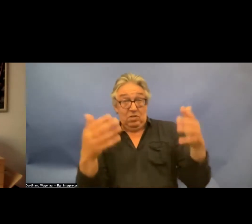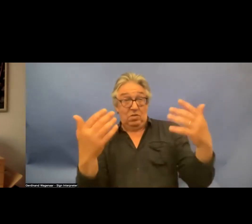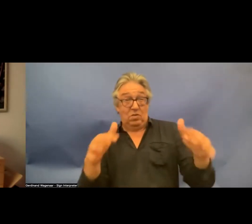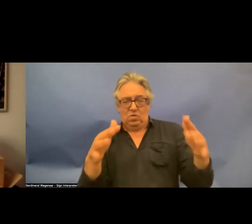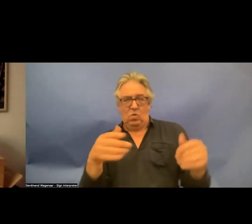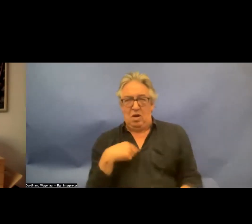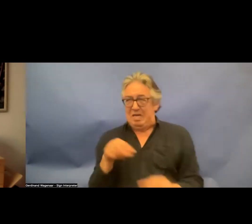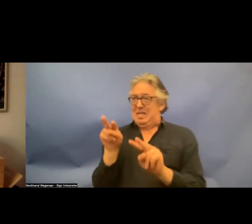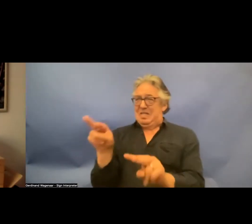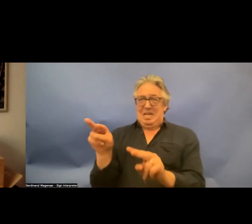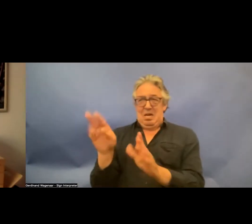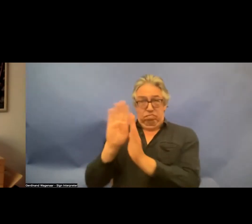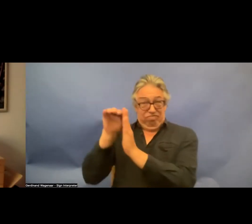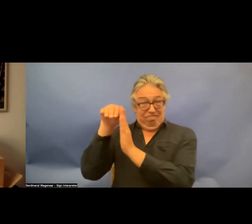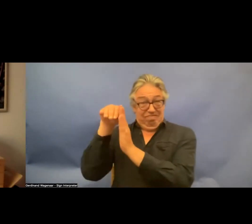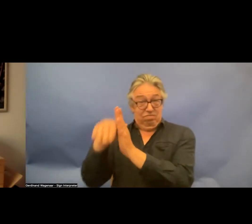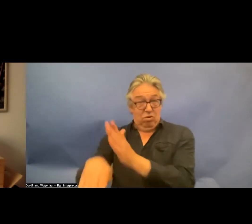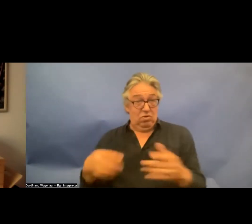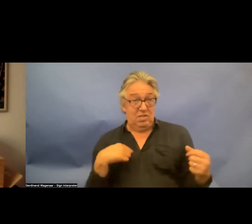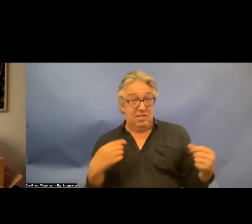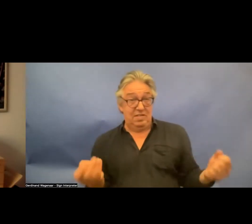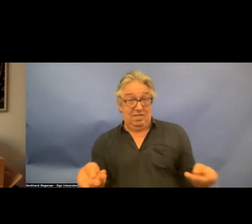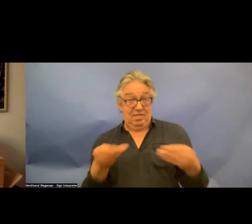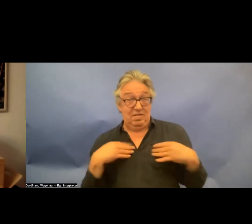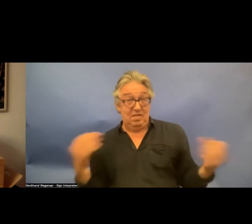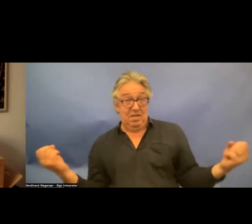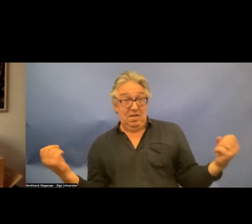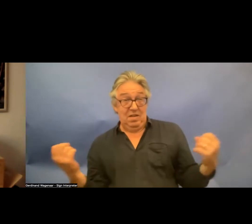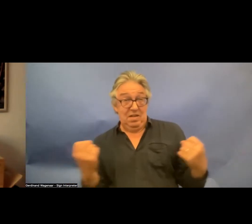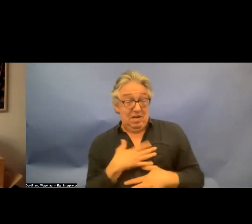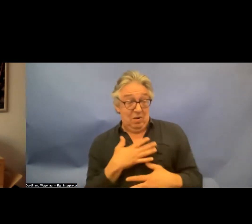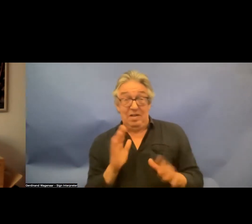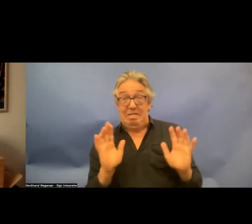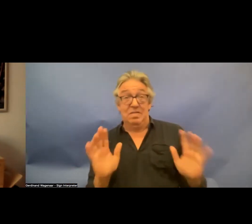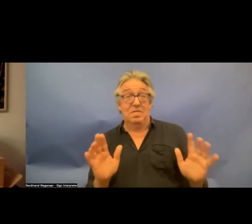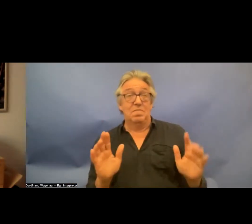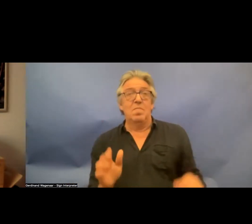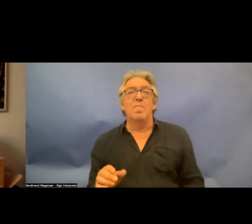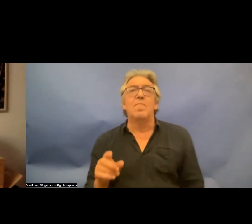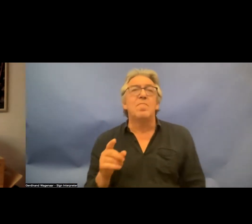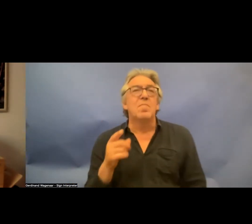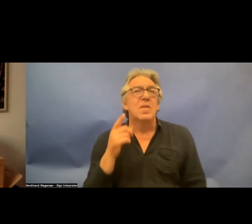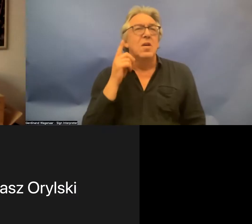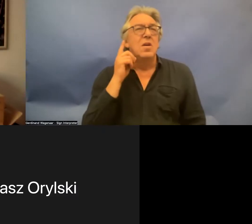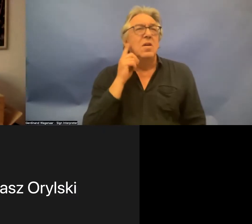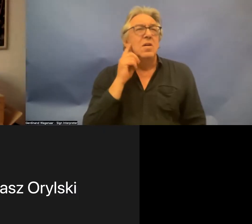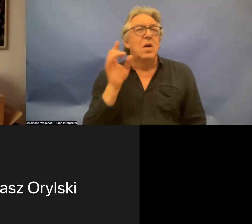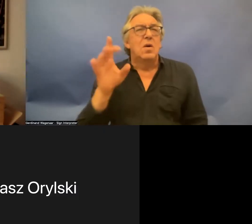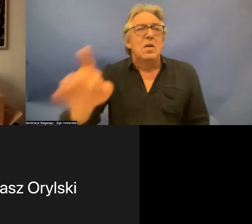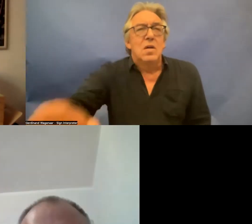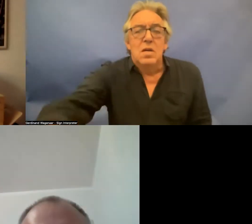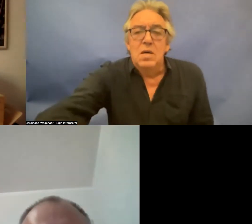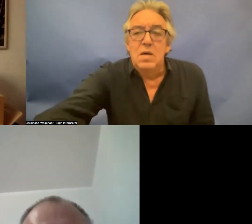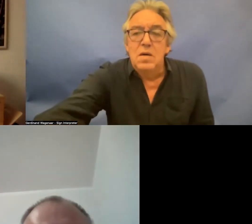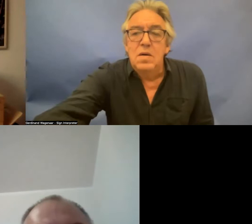Lucas Orliski from Disability Rights. Sorry. Sorry about that.